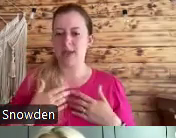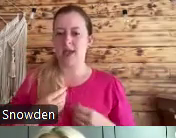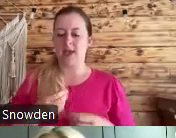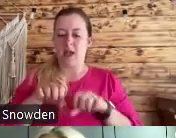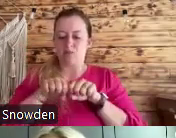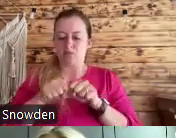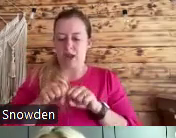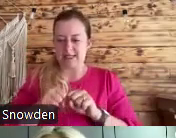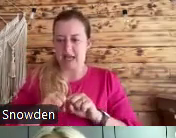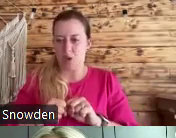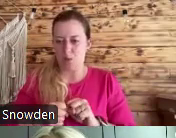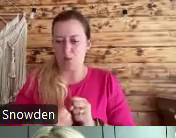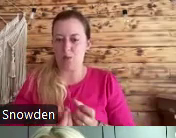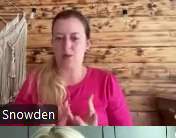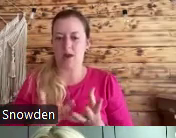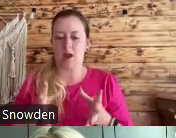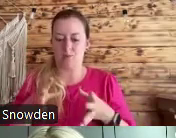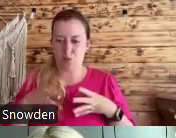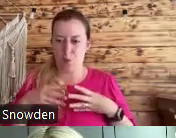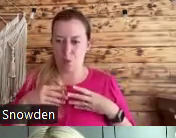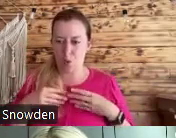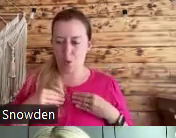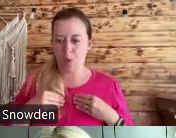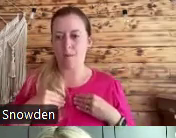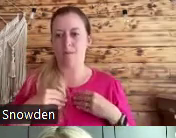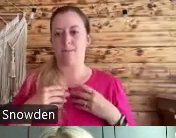to protect a bit against oxidative stress in the body.